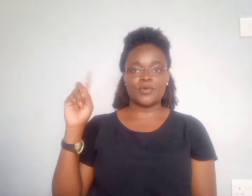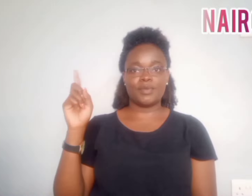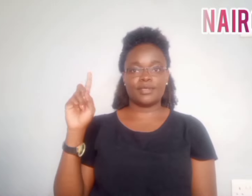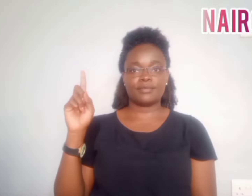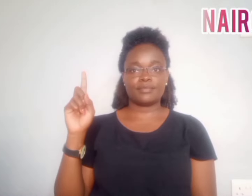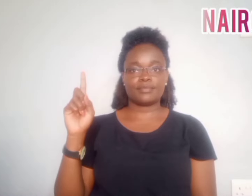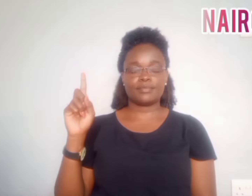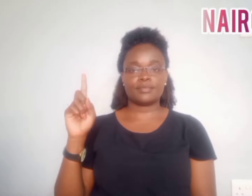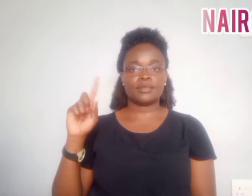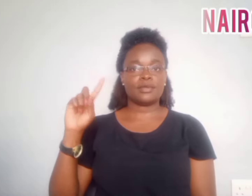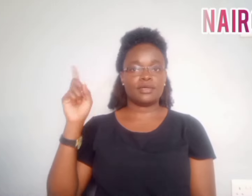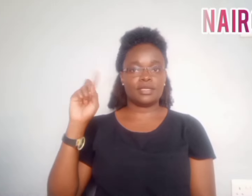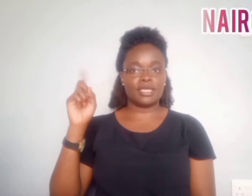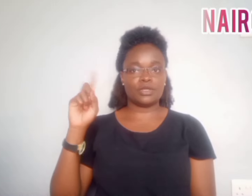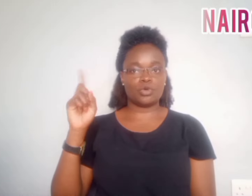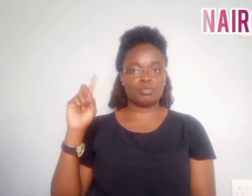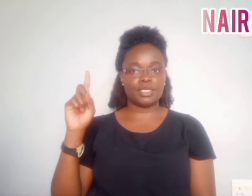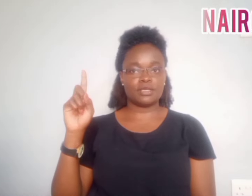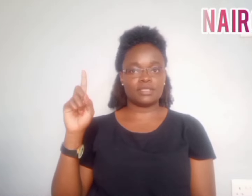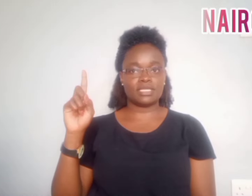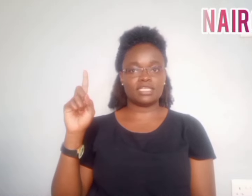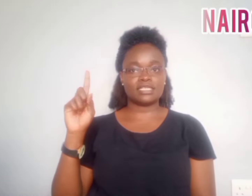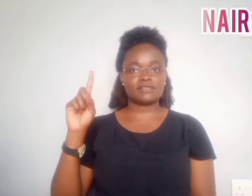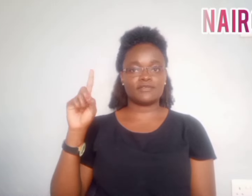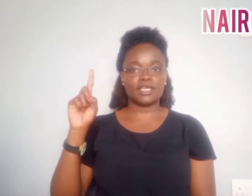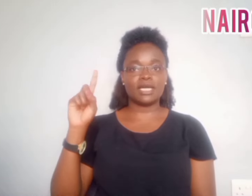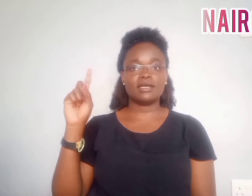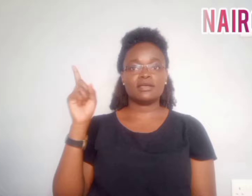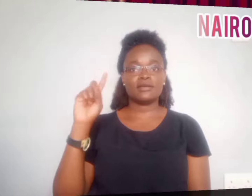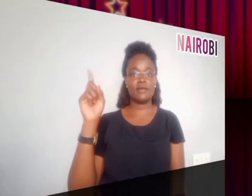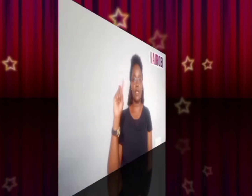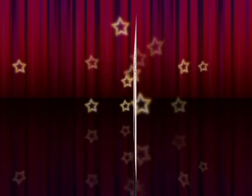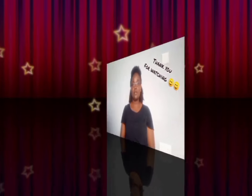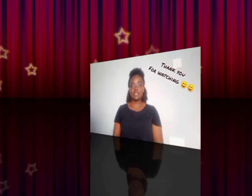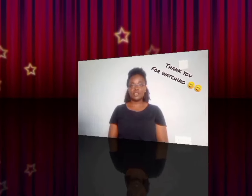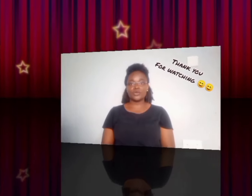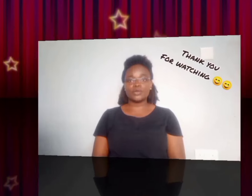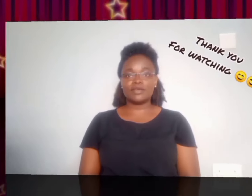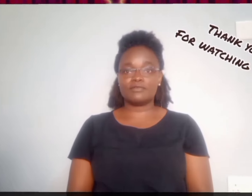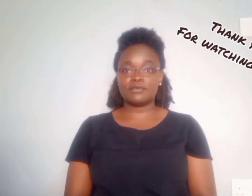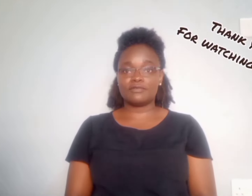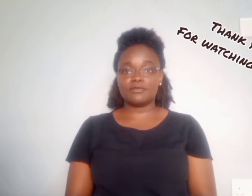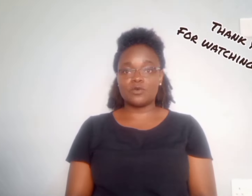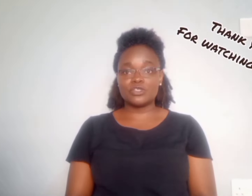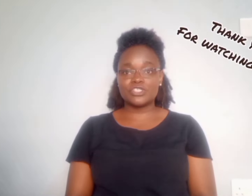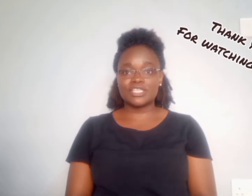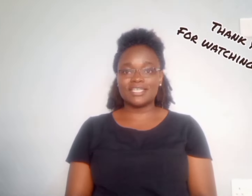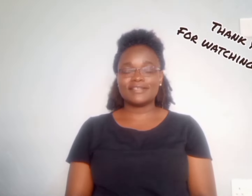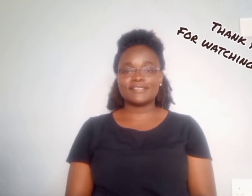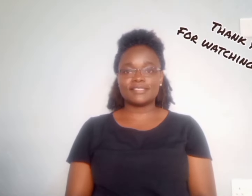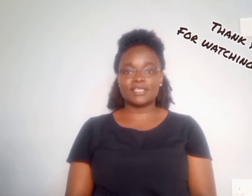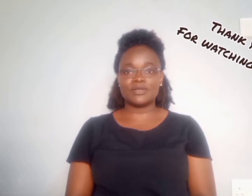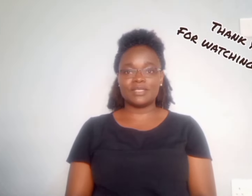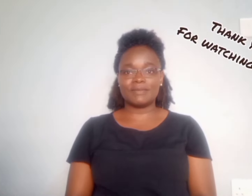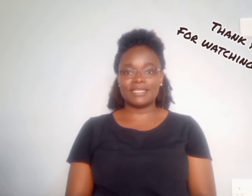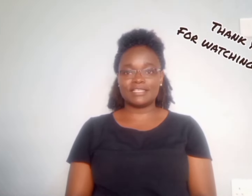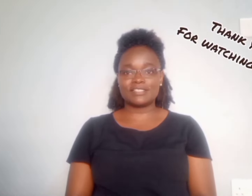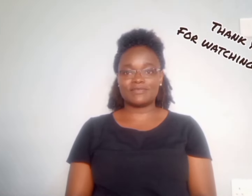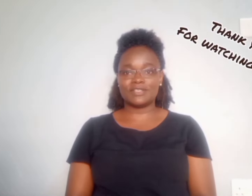Nairobi. Nairobi with an index finger. Nairobi. Thank you everyone for watching. See you in my next